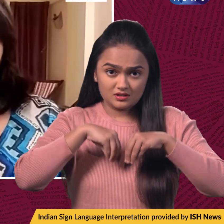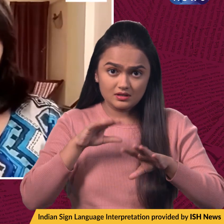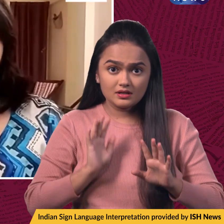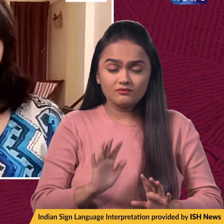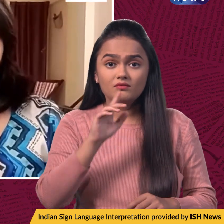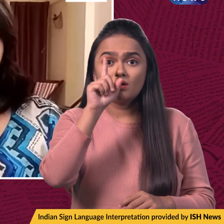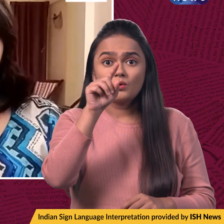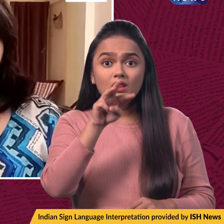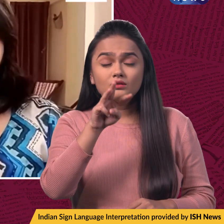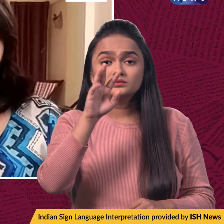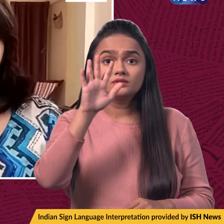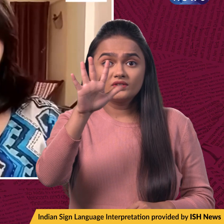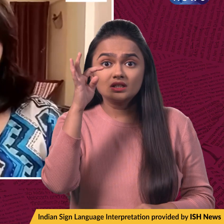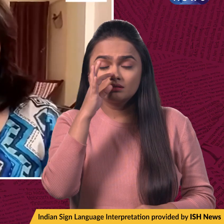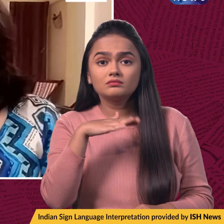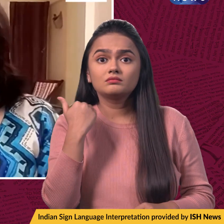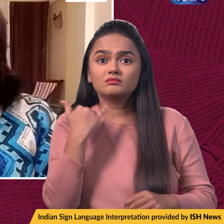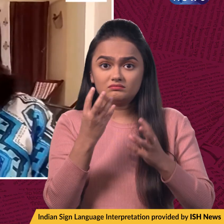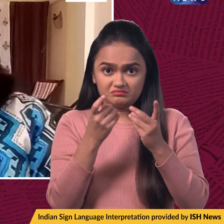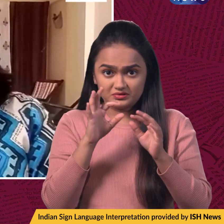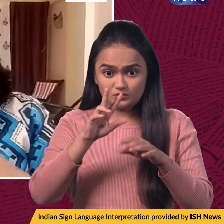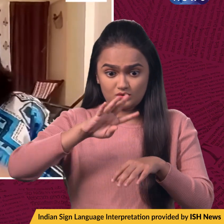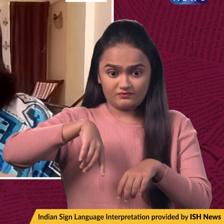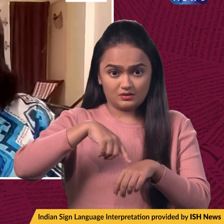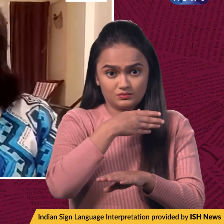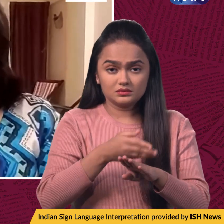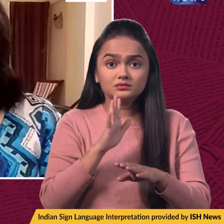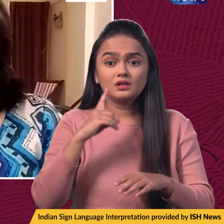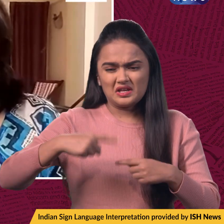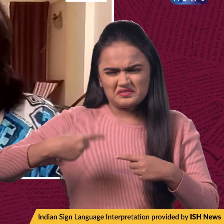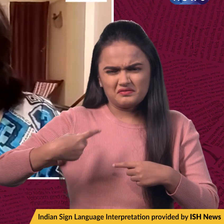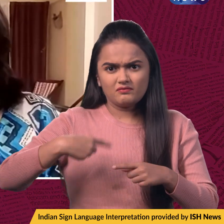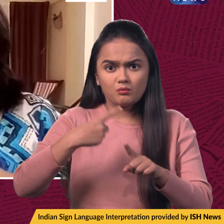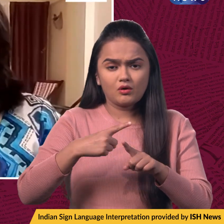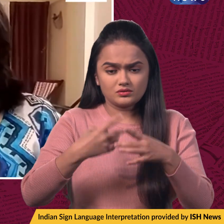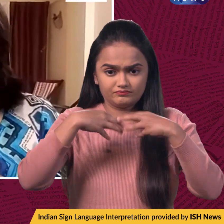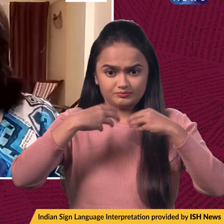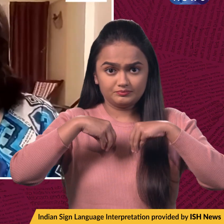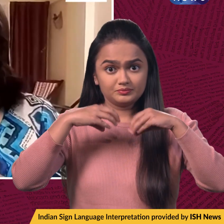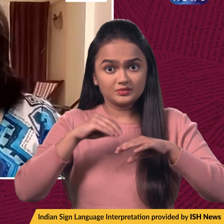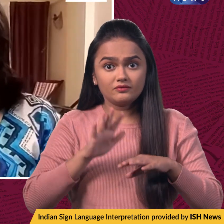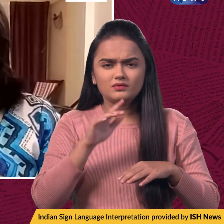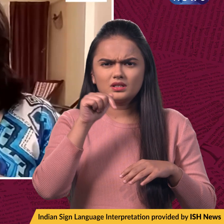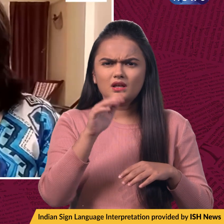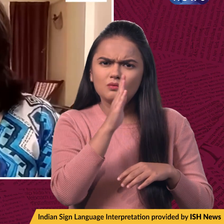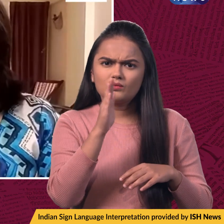and 1,059 deaths in the last 24 hours. The daily positivity rate is currently